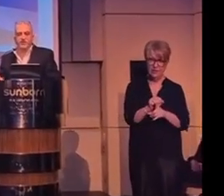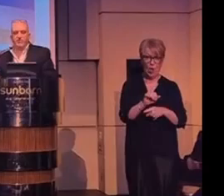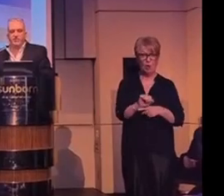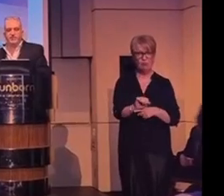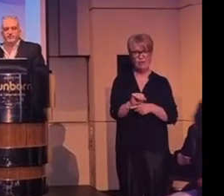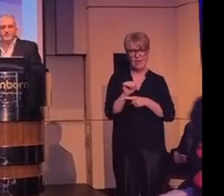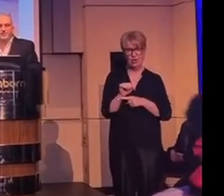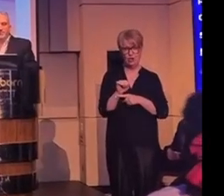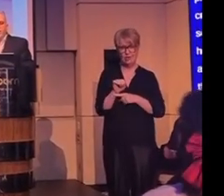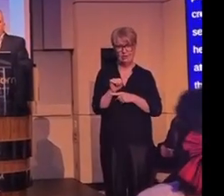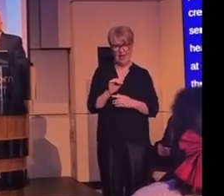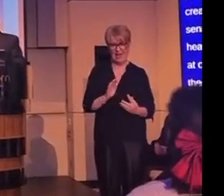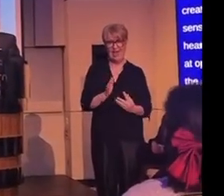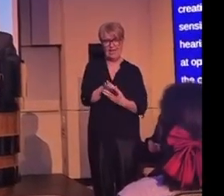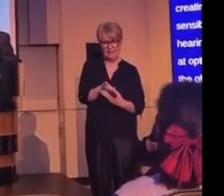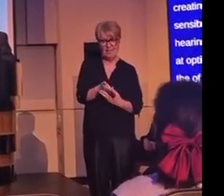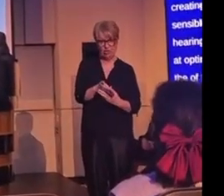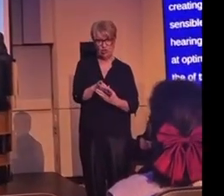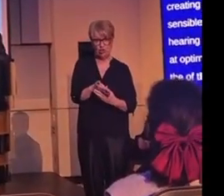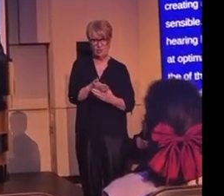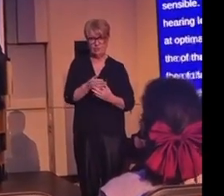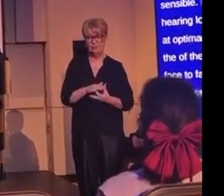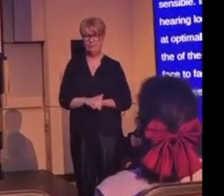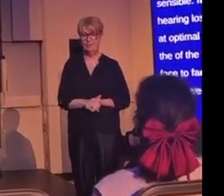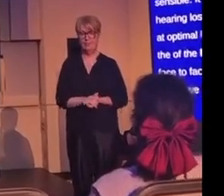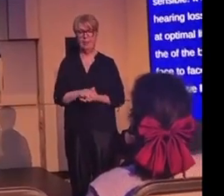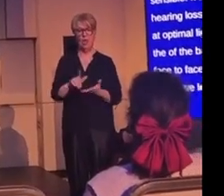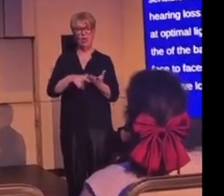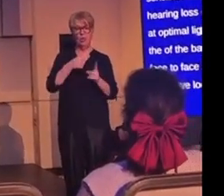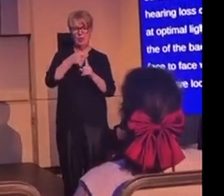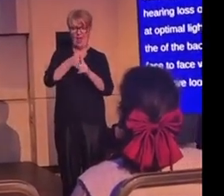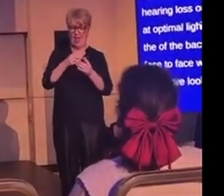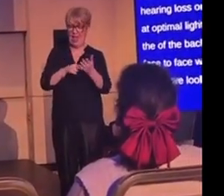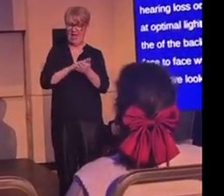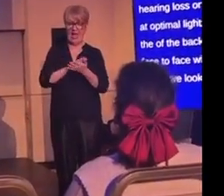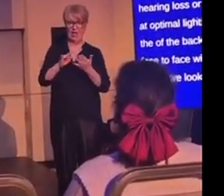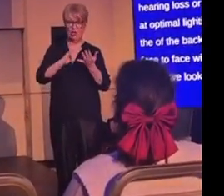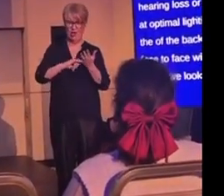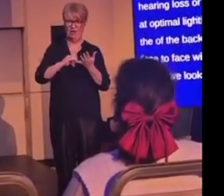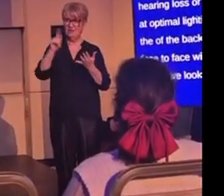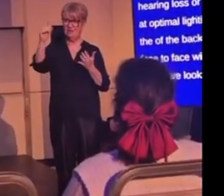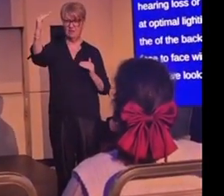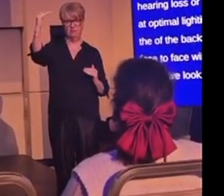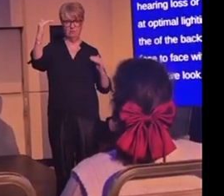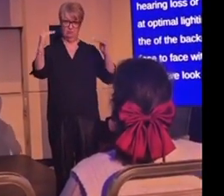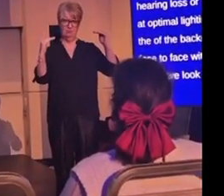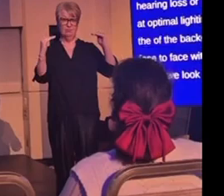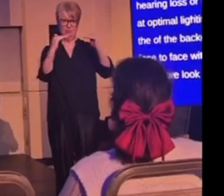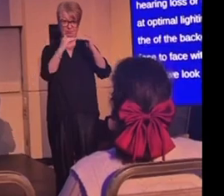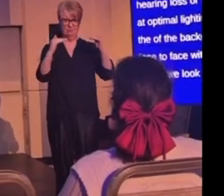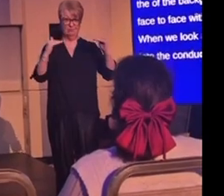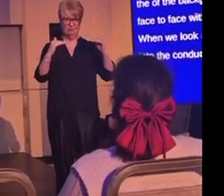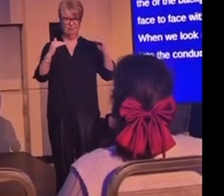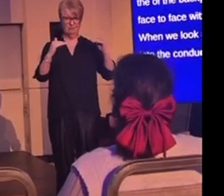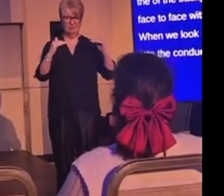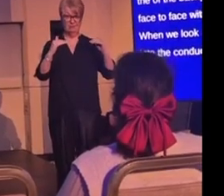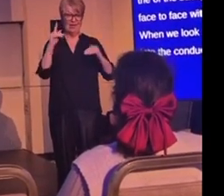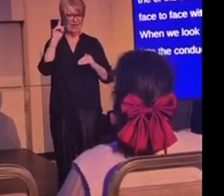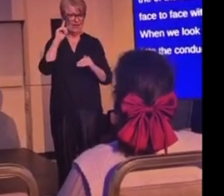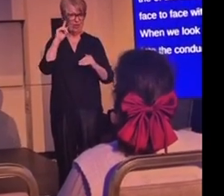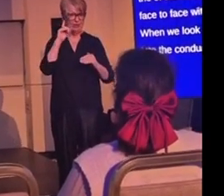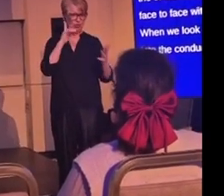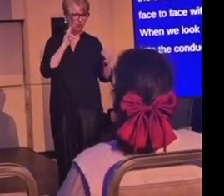and intervention. We have a UK NHS standard baby hearing screening programme. We